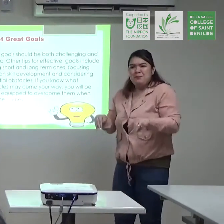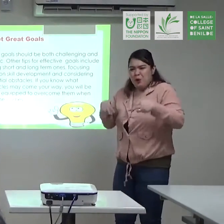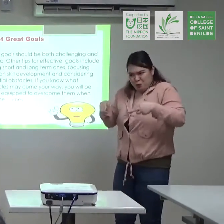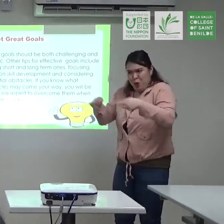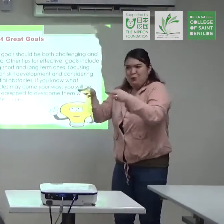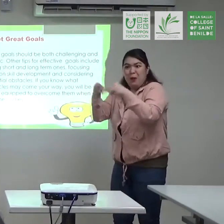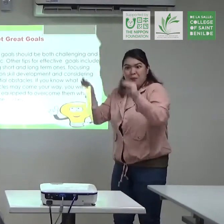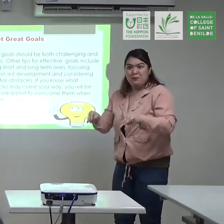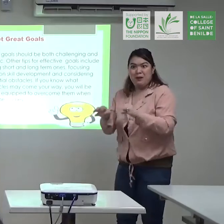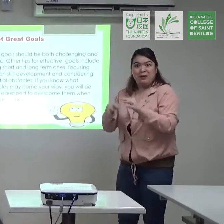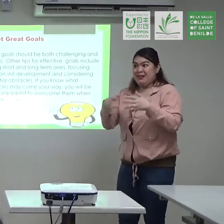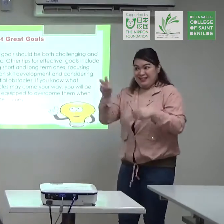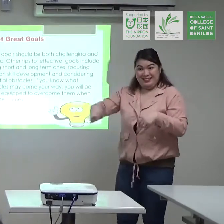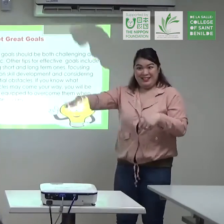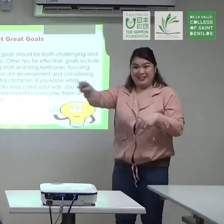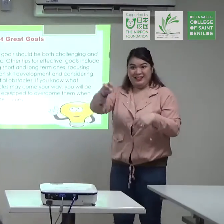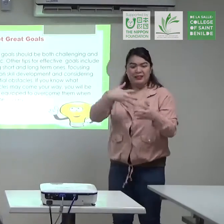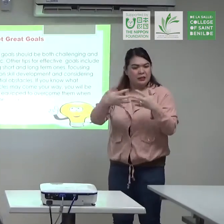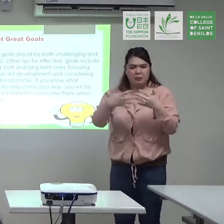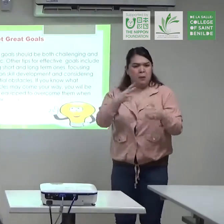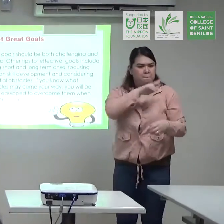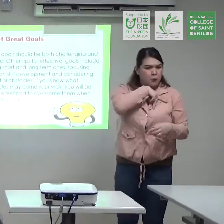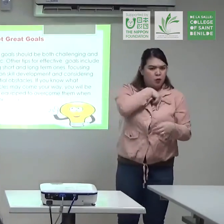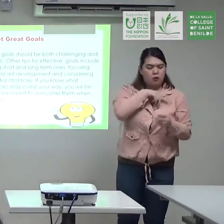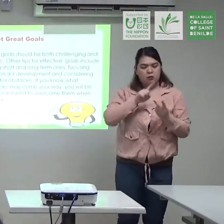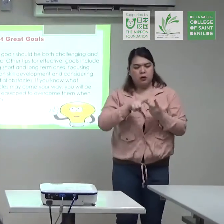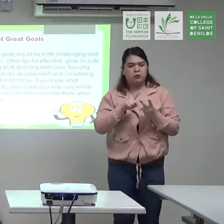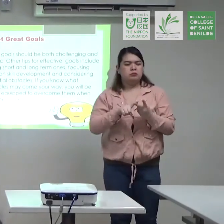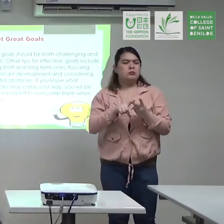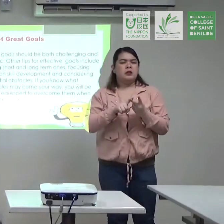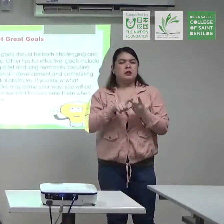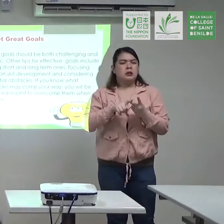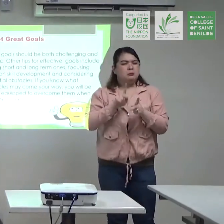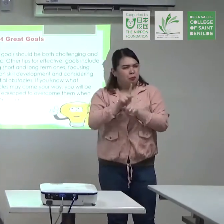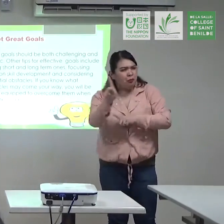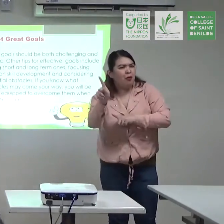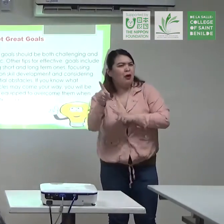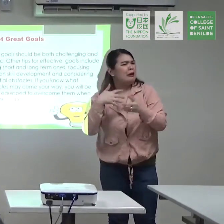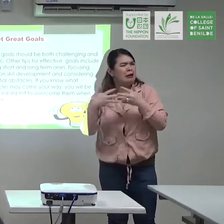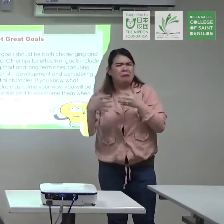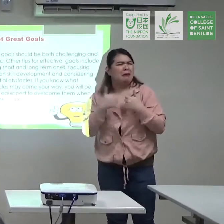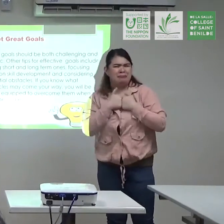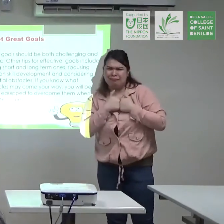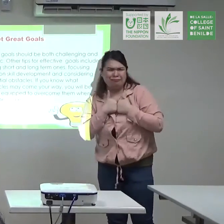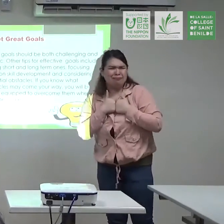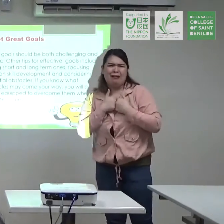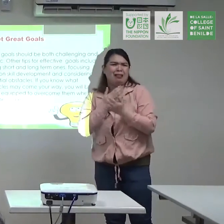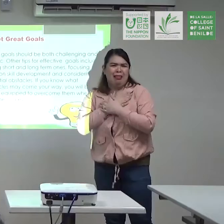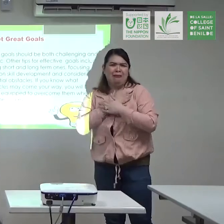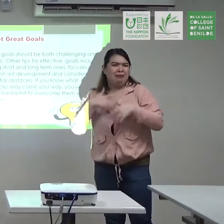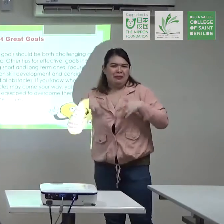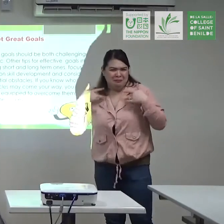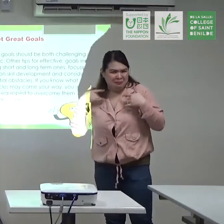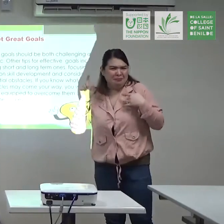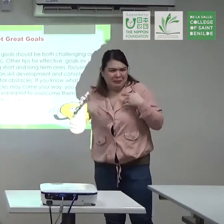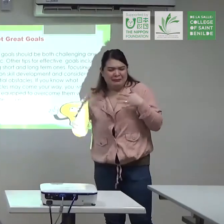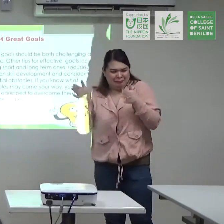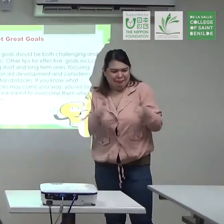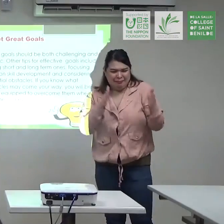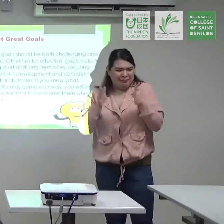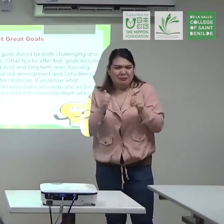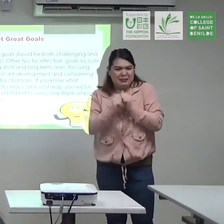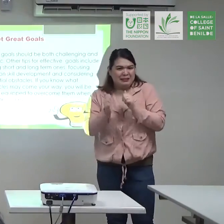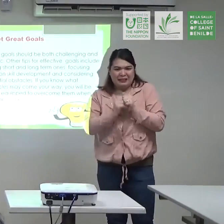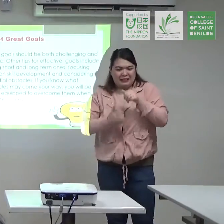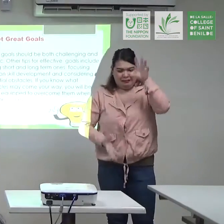it's personal, professional, even your love life, you should follow a roadmap. You should have a goal, because